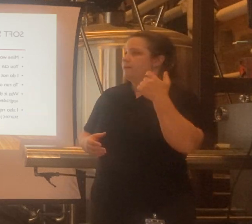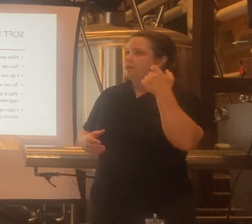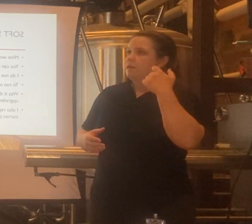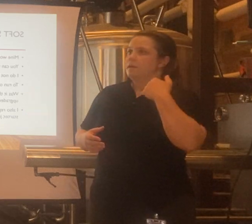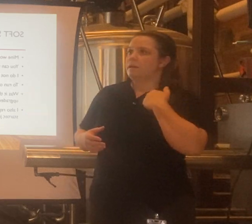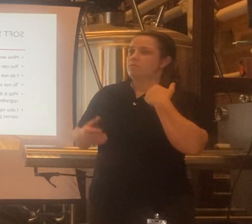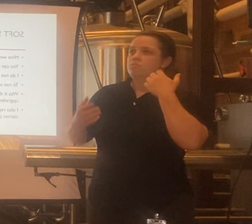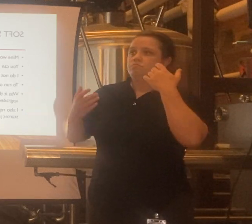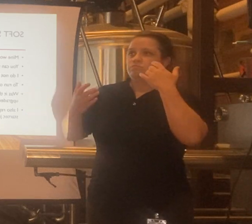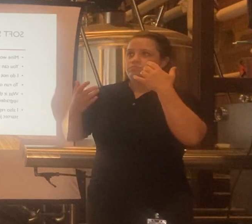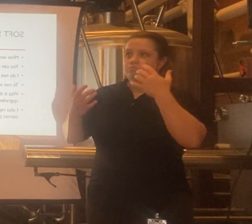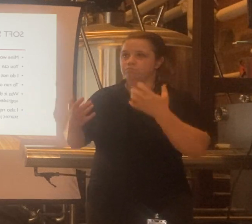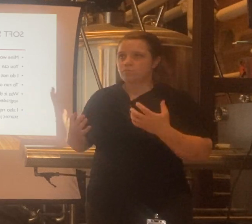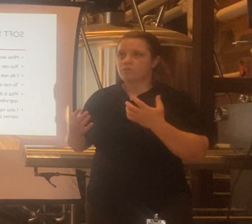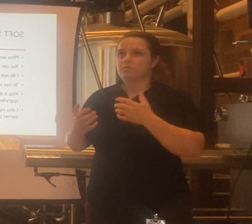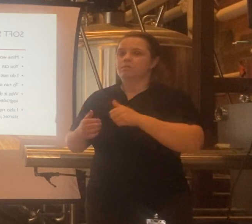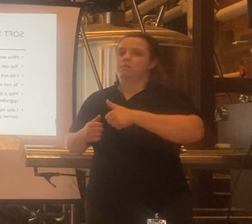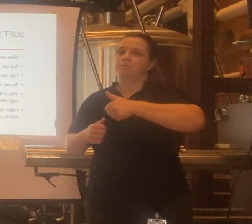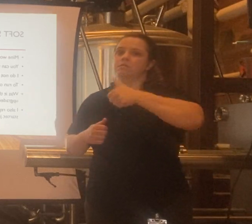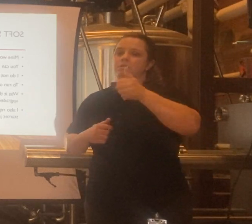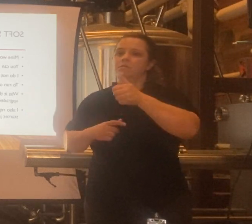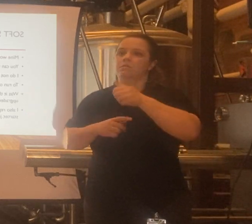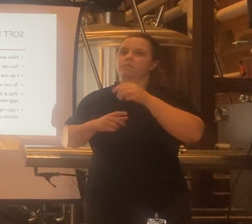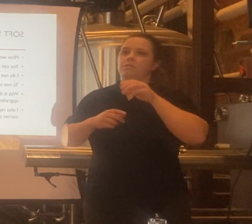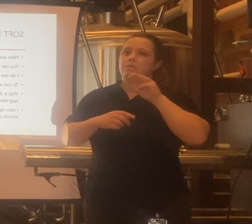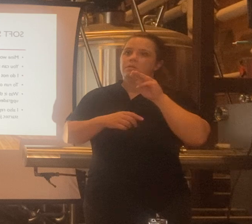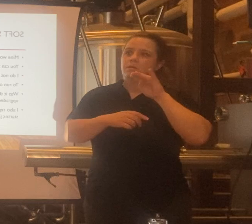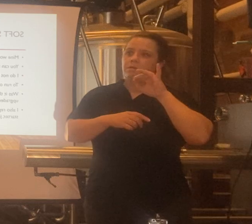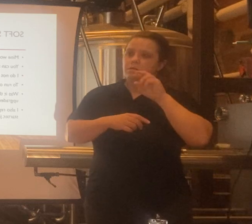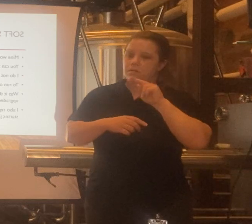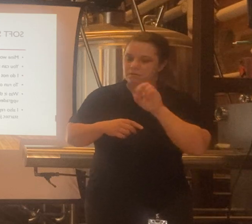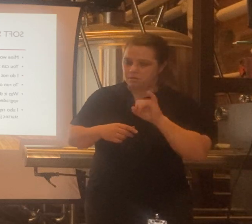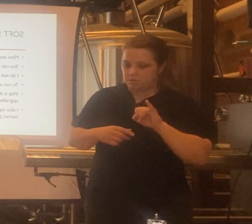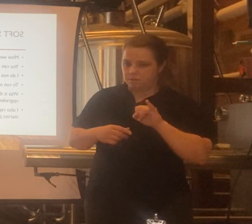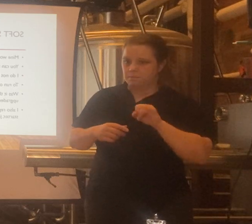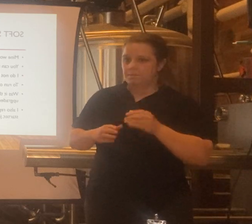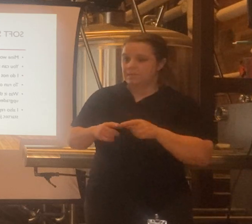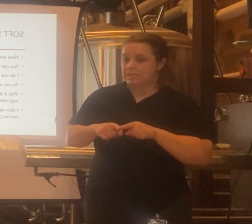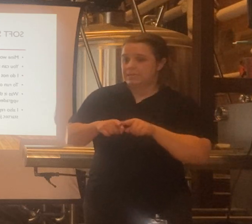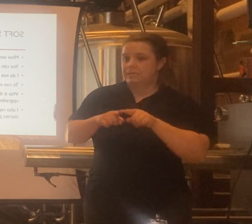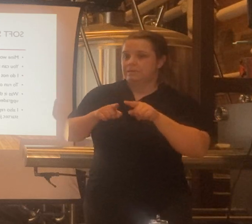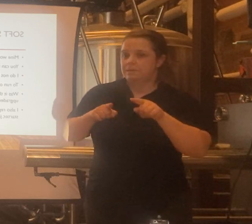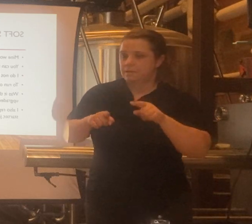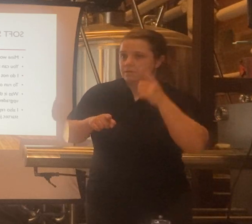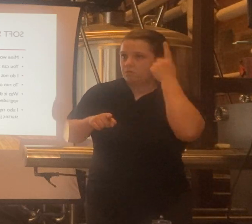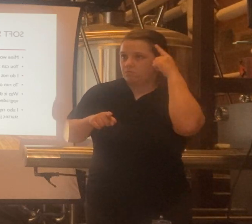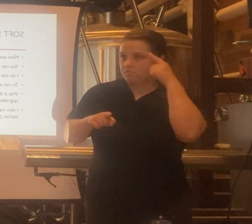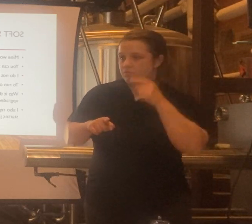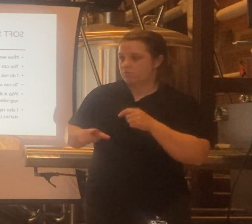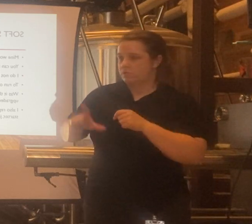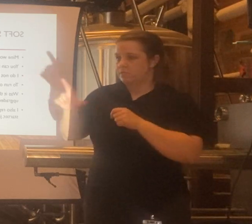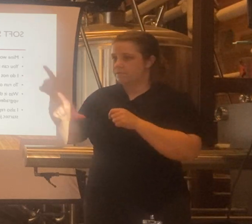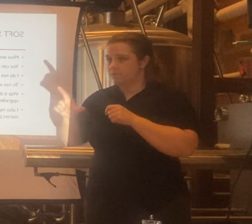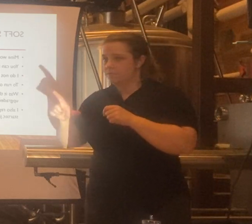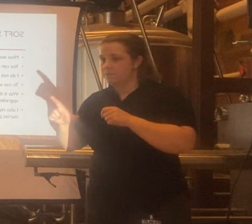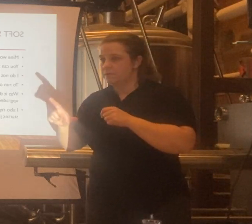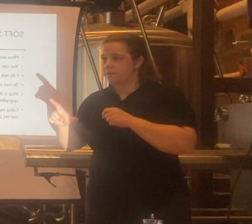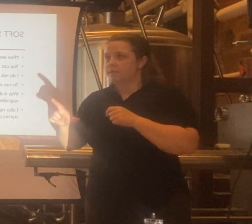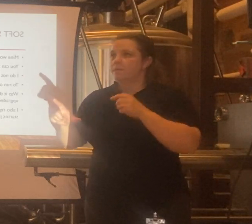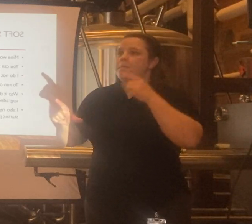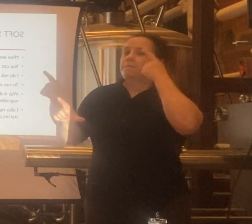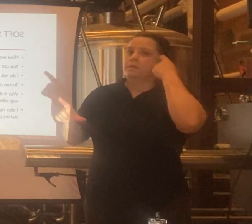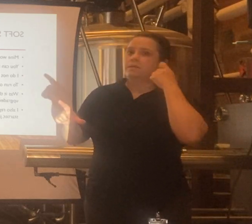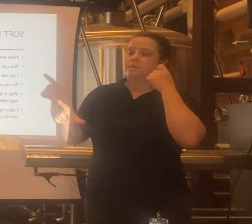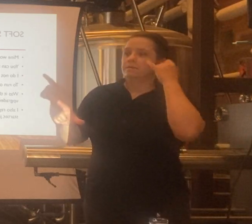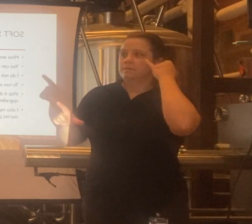space, just to have another spot that I could run on the generator. Because when that mini split in the offwoods would start up or run in the